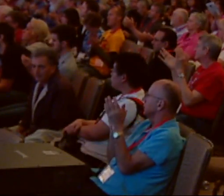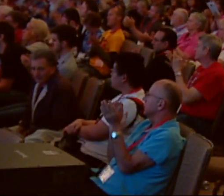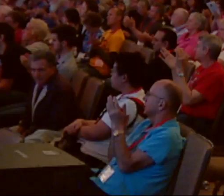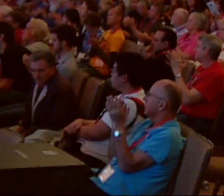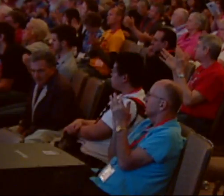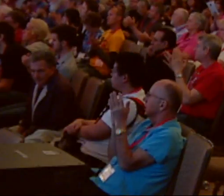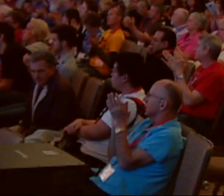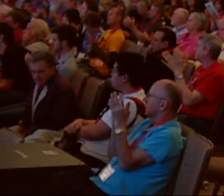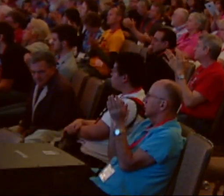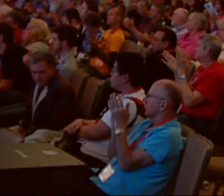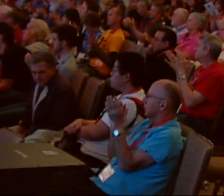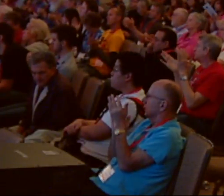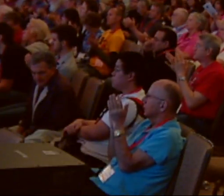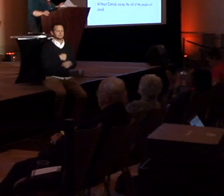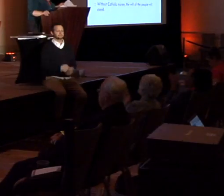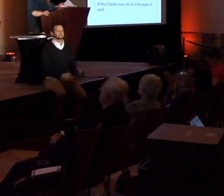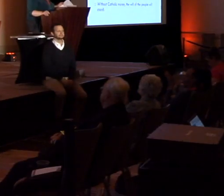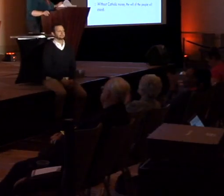Thank you.